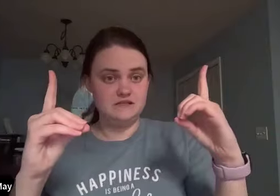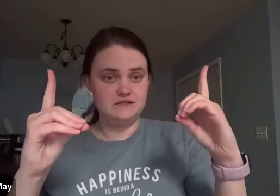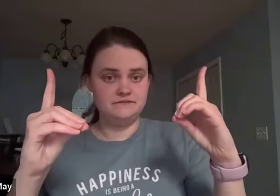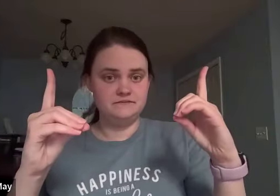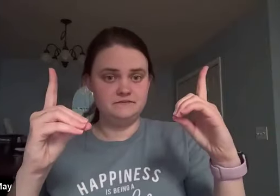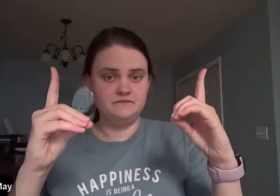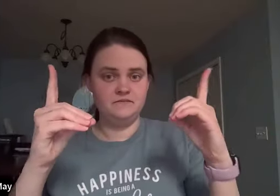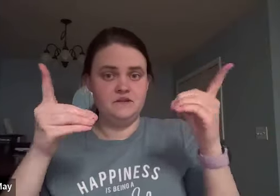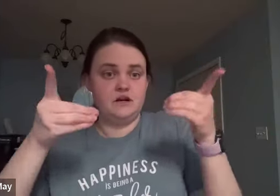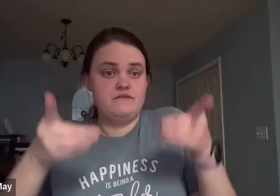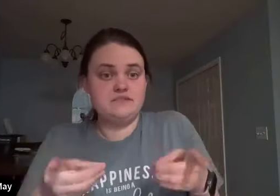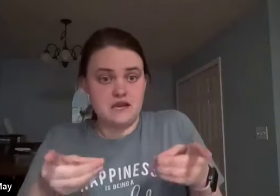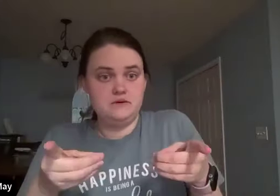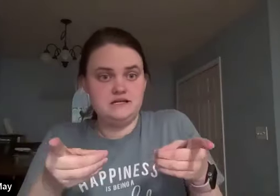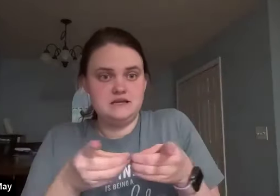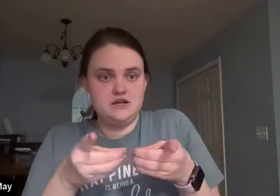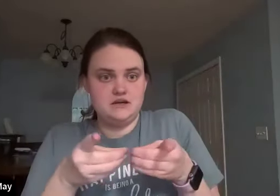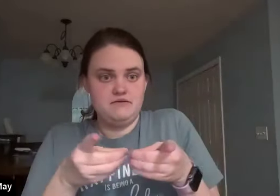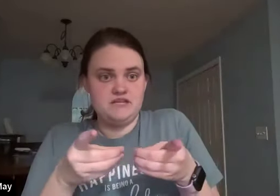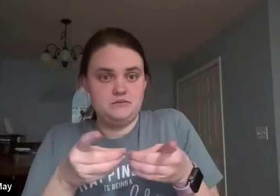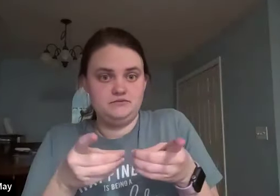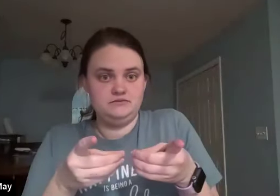D's. You're going to have them sideways, and you're going to have them tap.